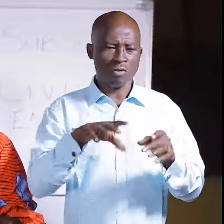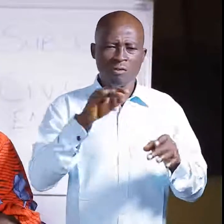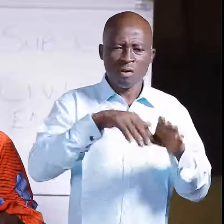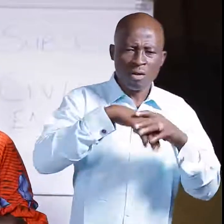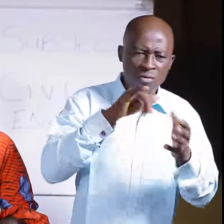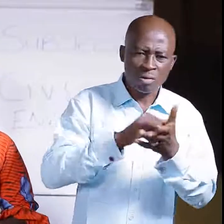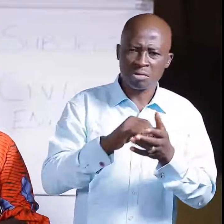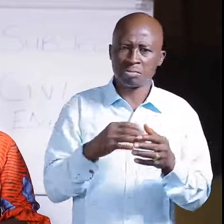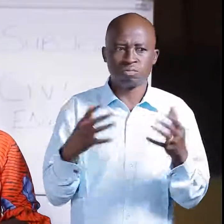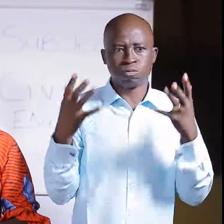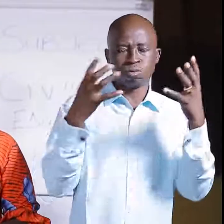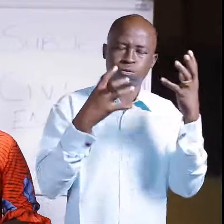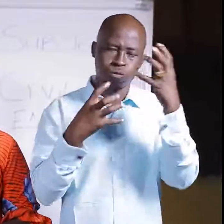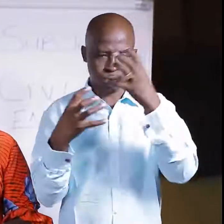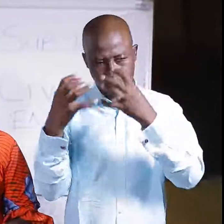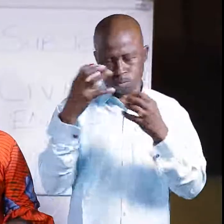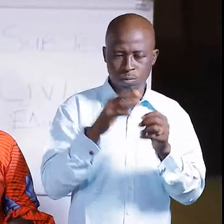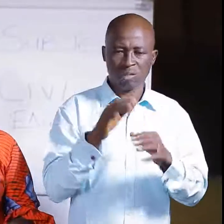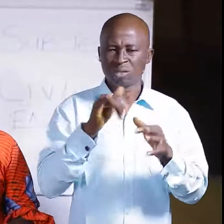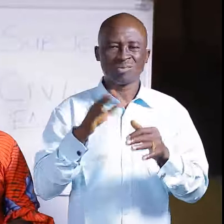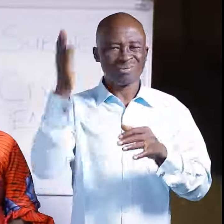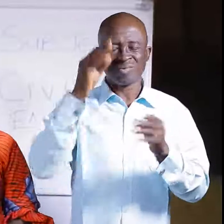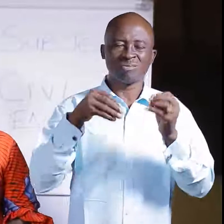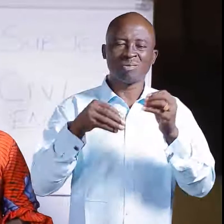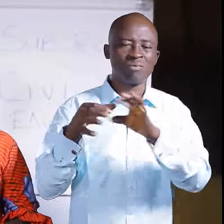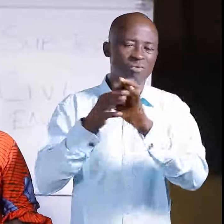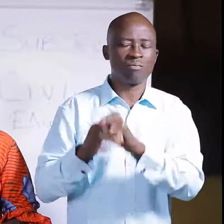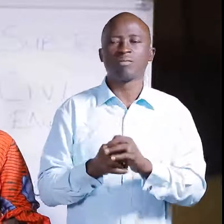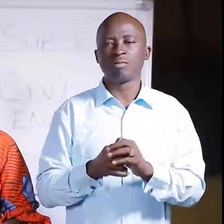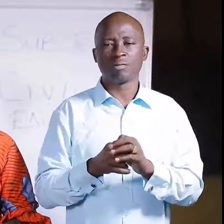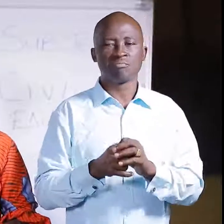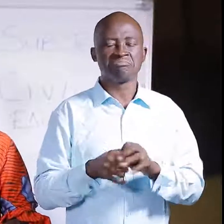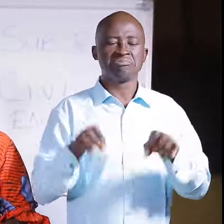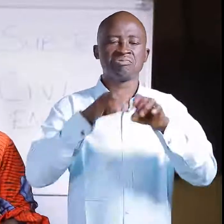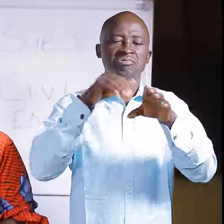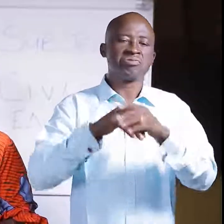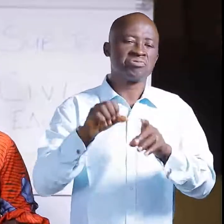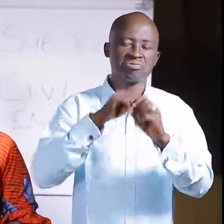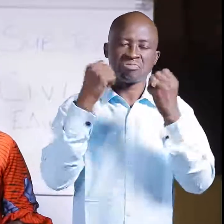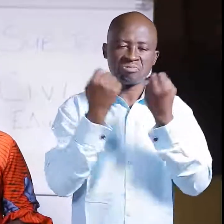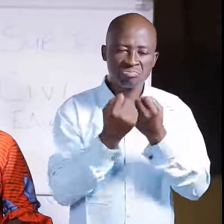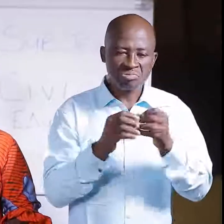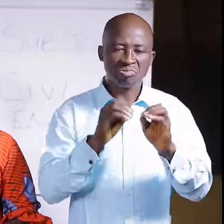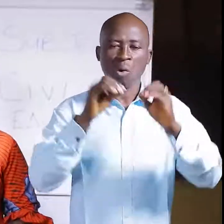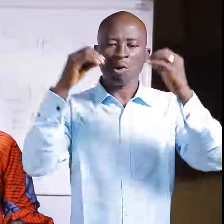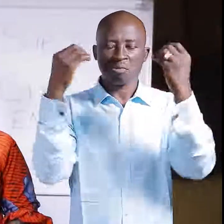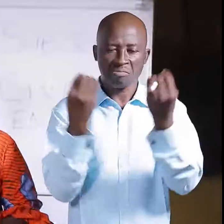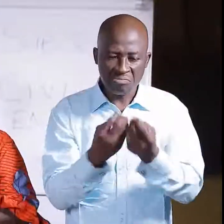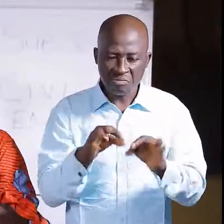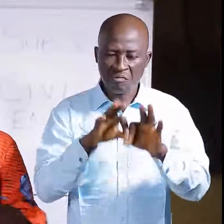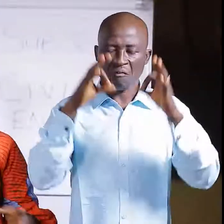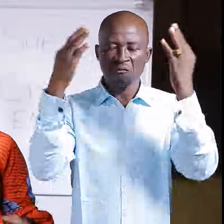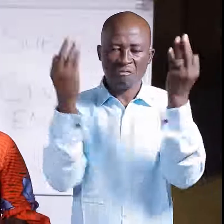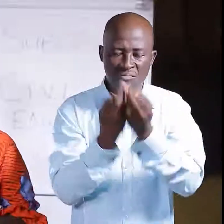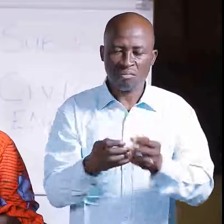out that they will be frustrated and they will not give in their cooperation, even in the society, in the organization, in family,